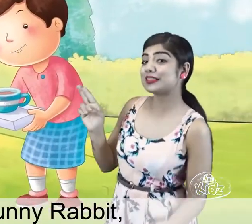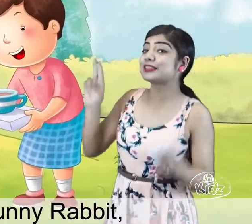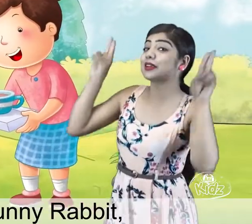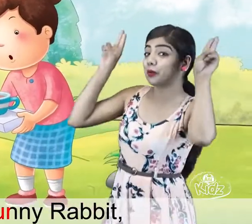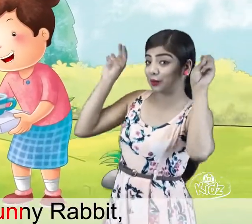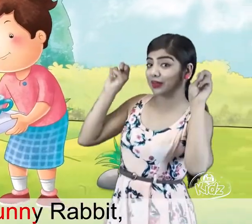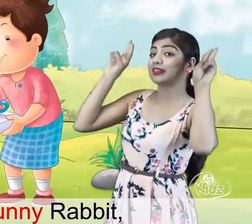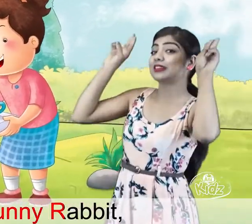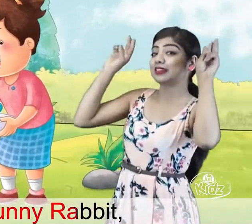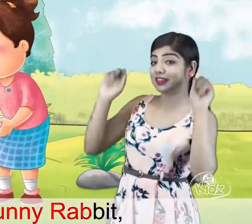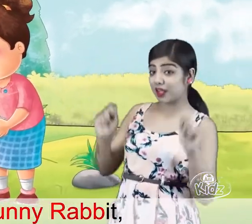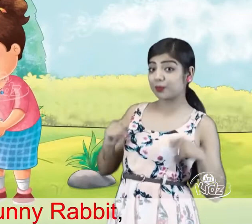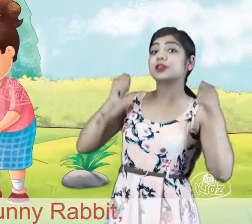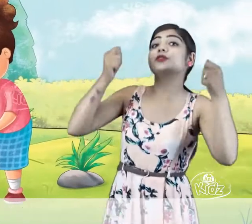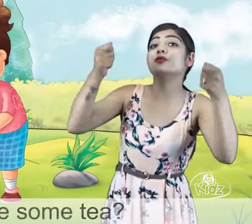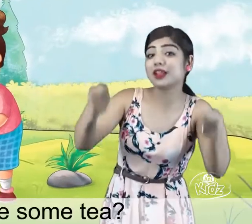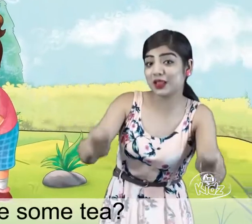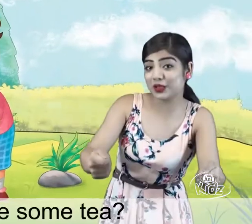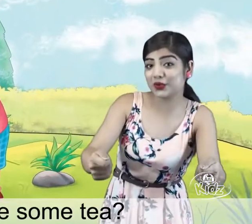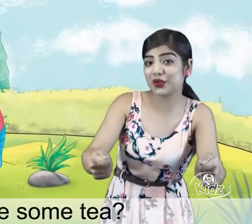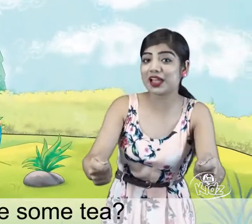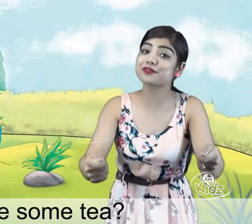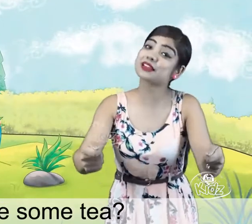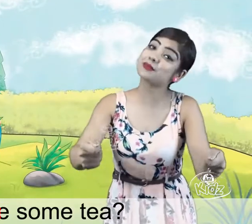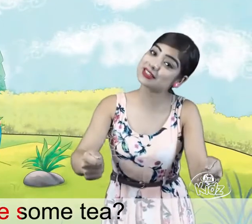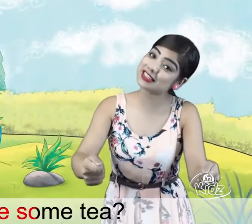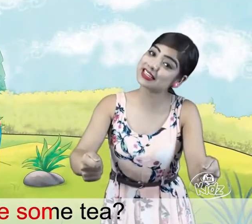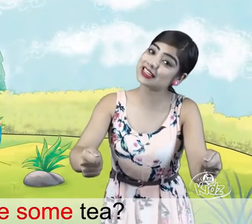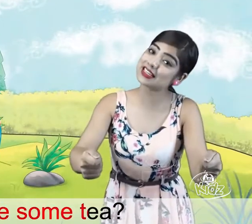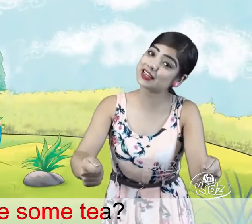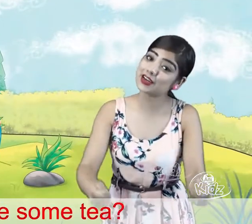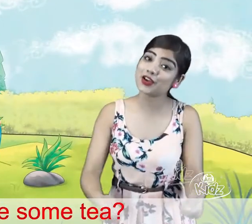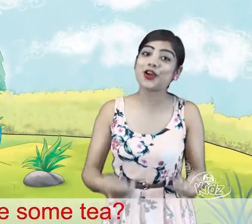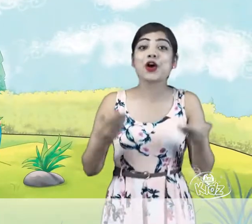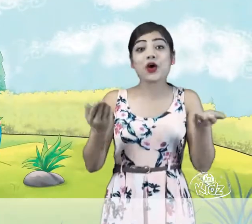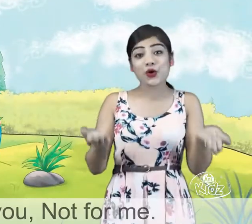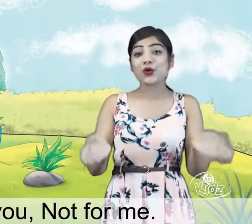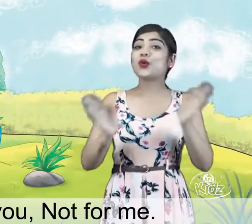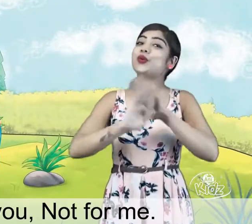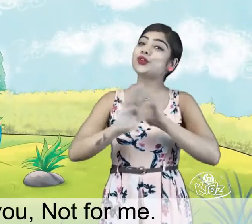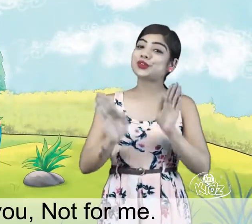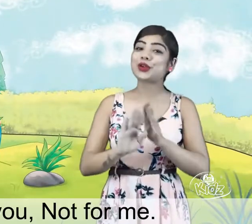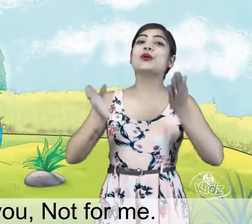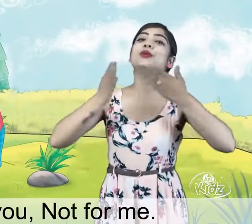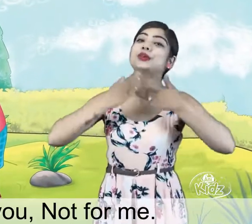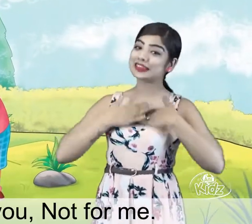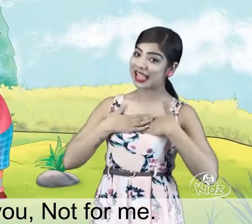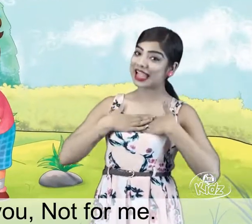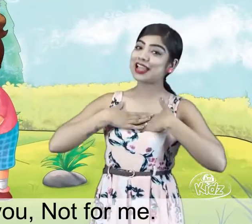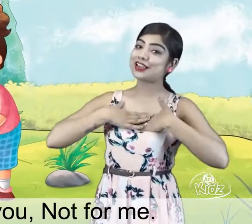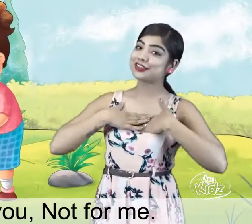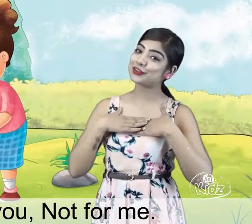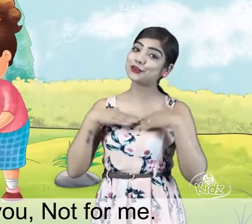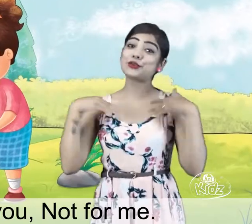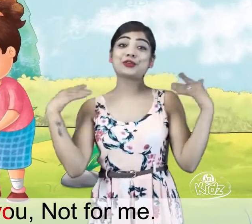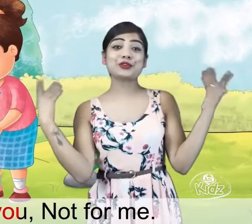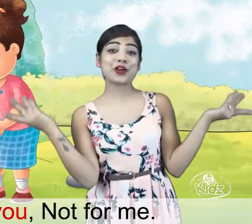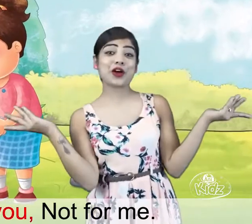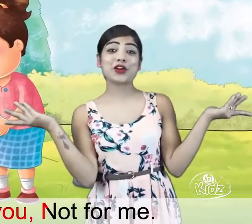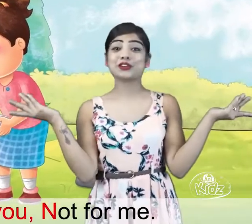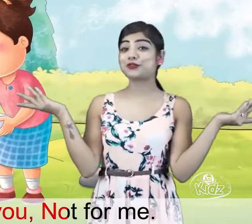Hello, Mr. Bunny Rabbit. Will you have some tea? Oh, no, thank